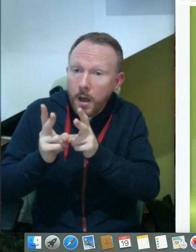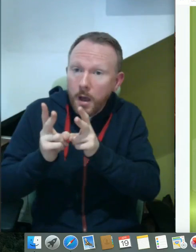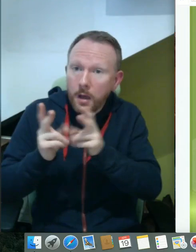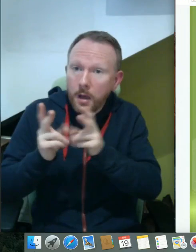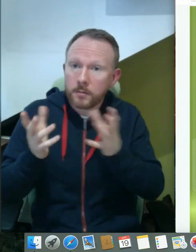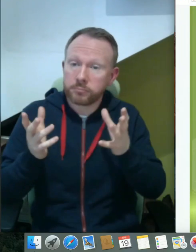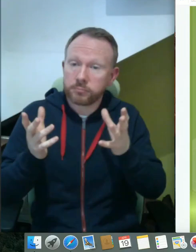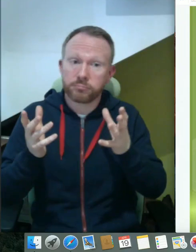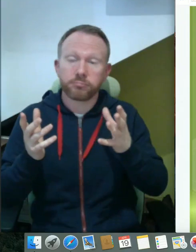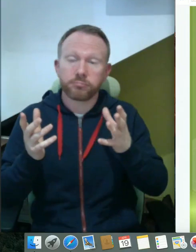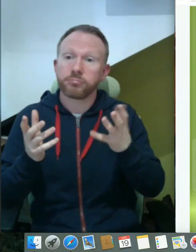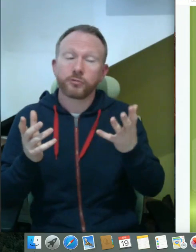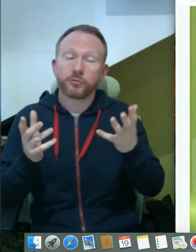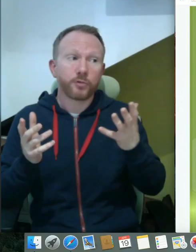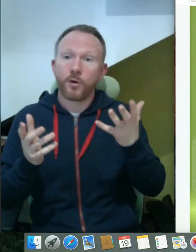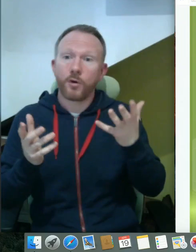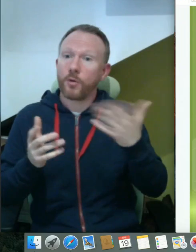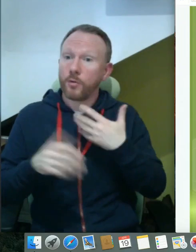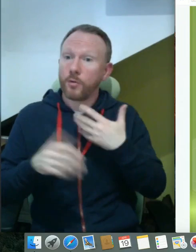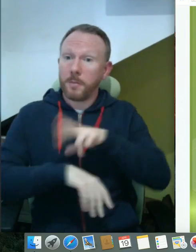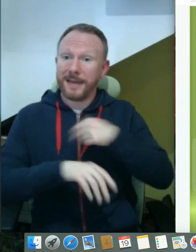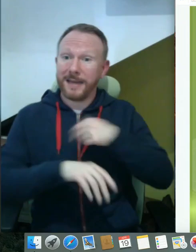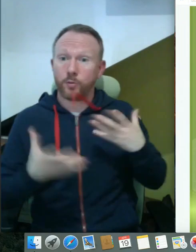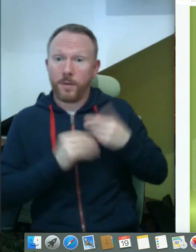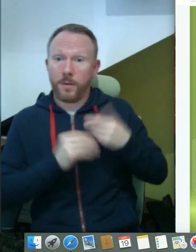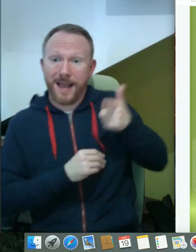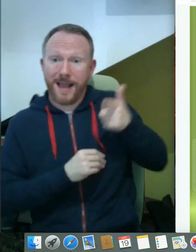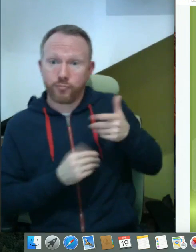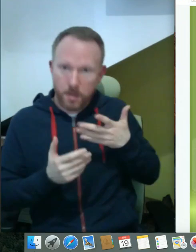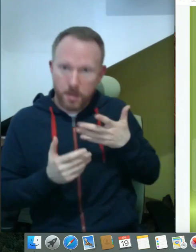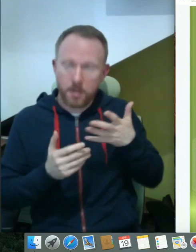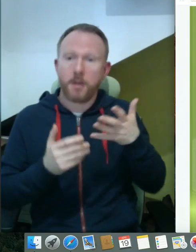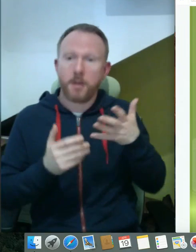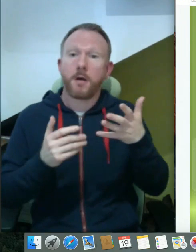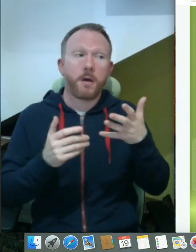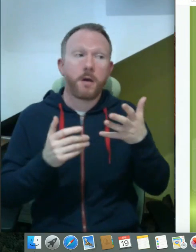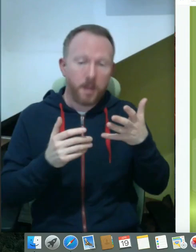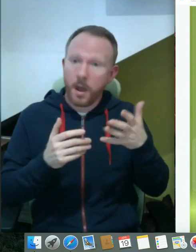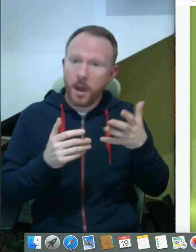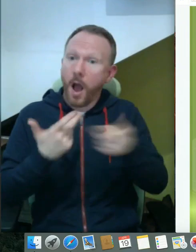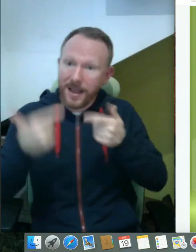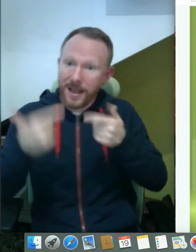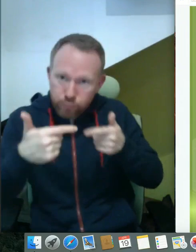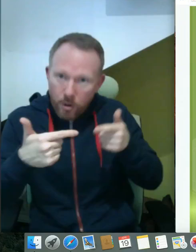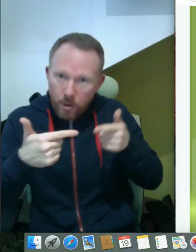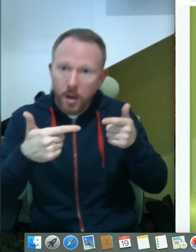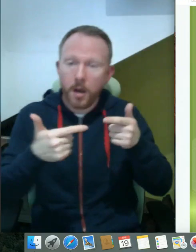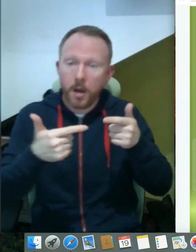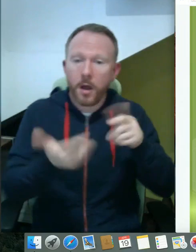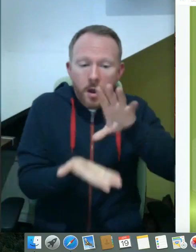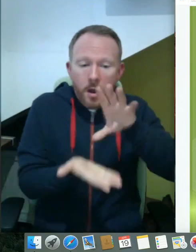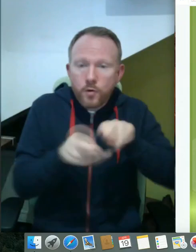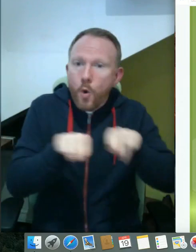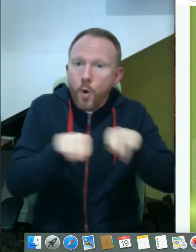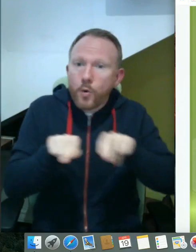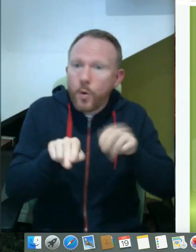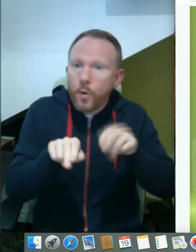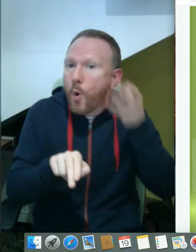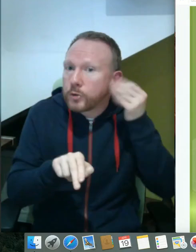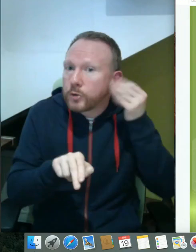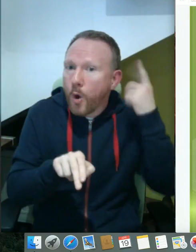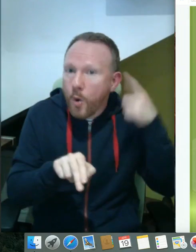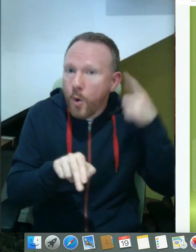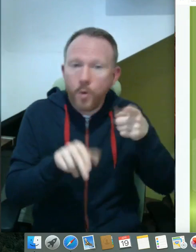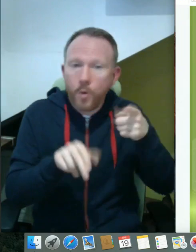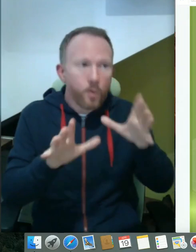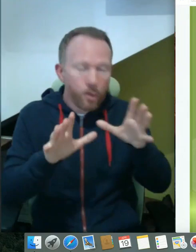separate video camera for each, and audio recording equipment too. So